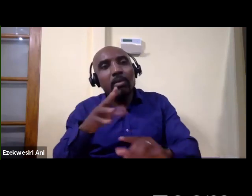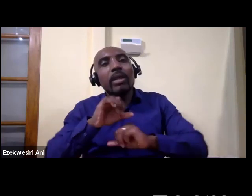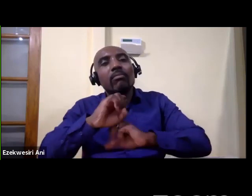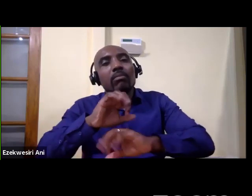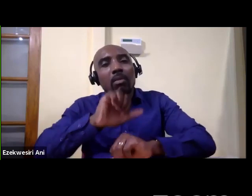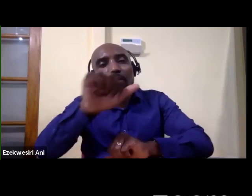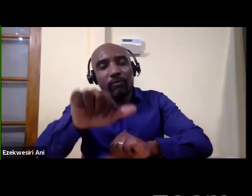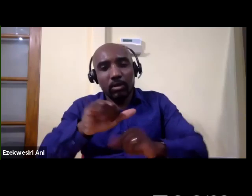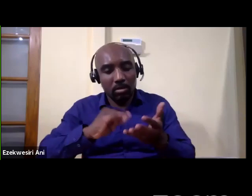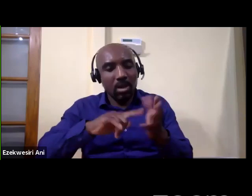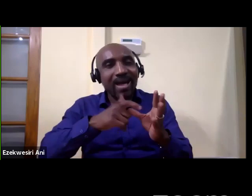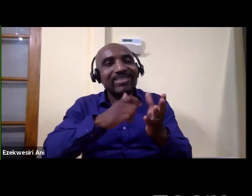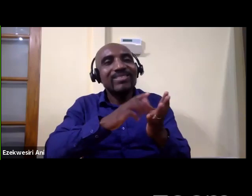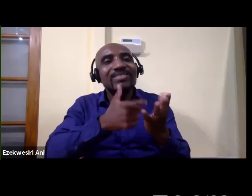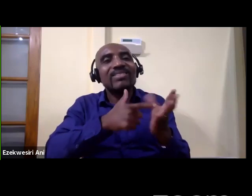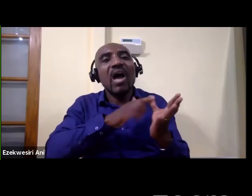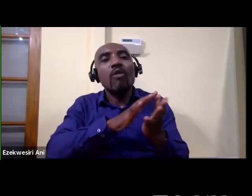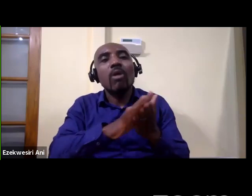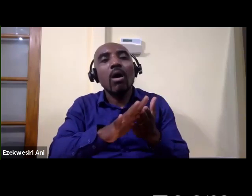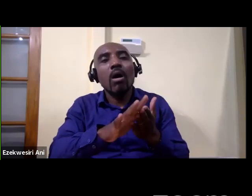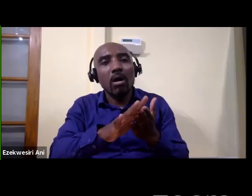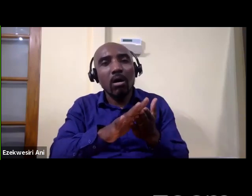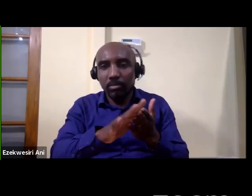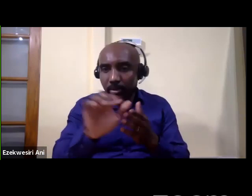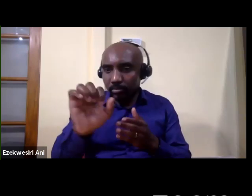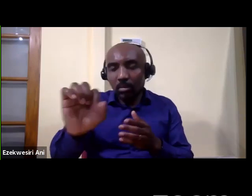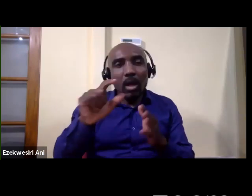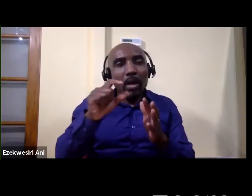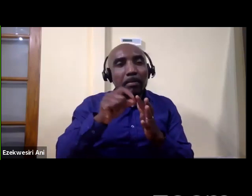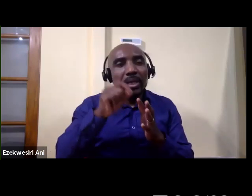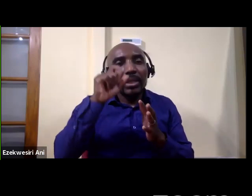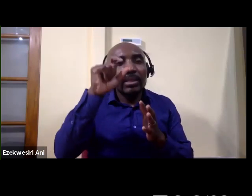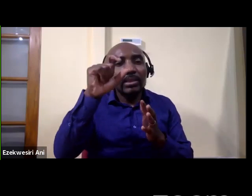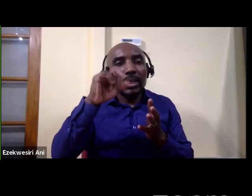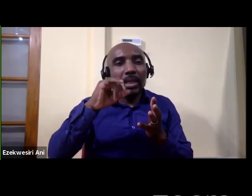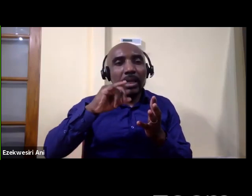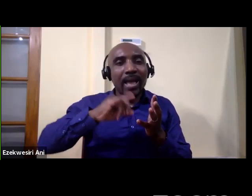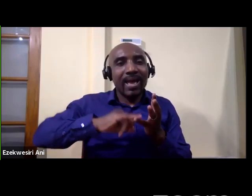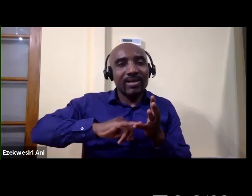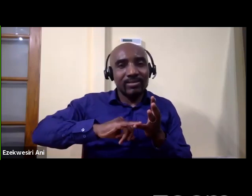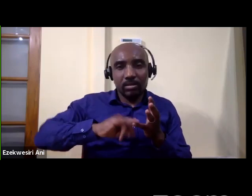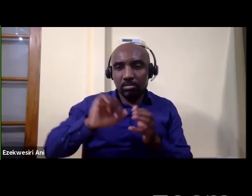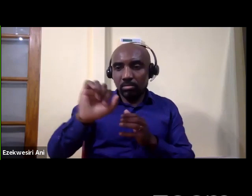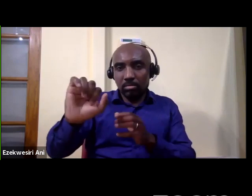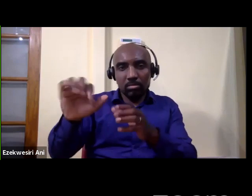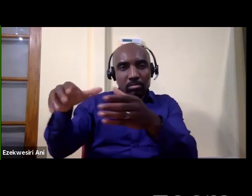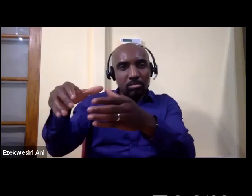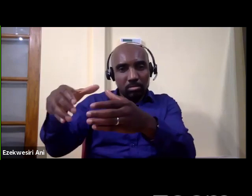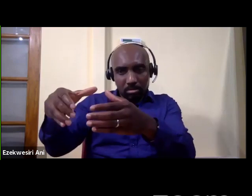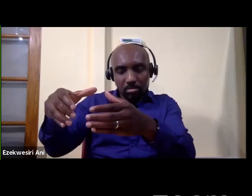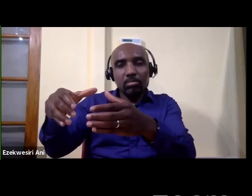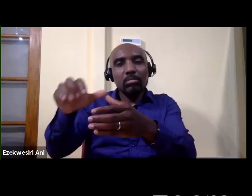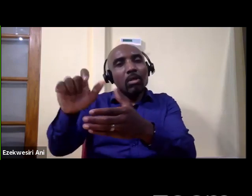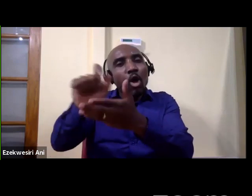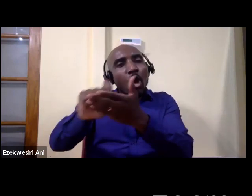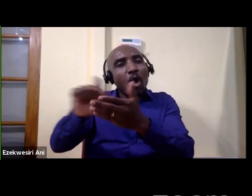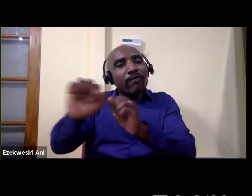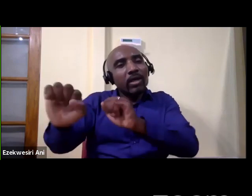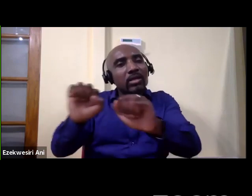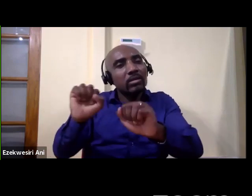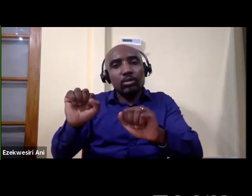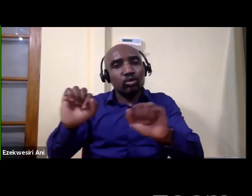Sarah says that her PCS branch is working to ensure her offices do not